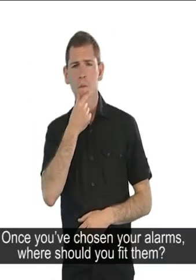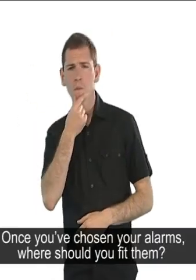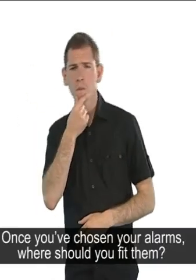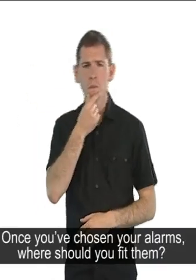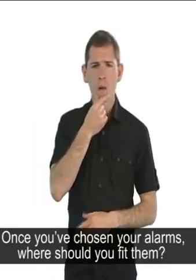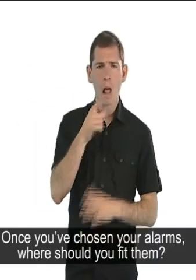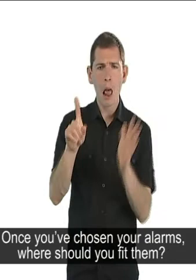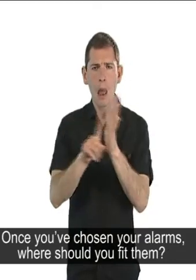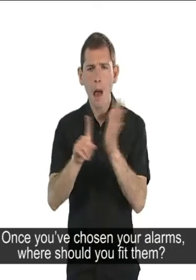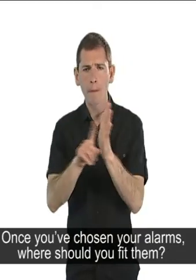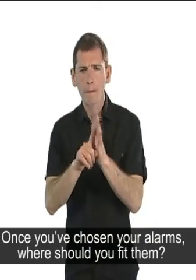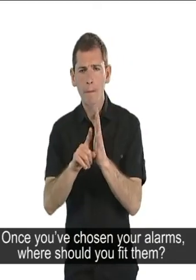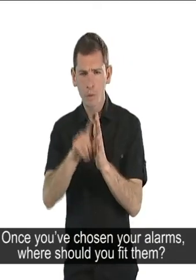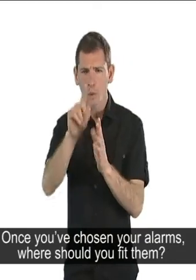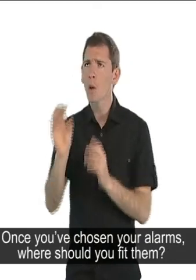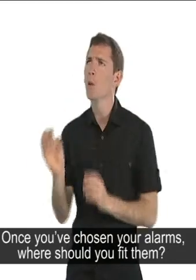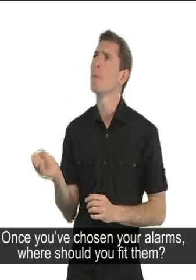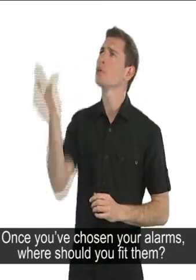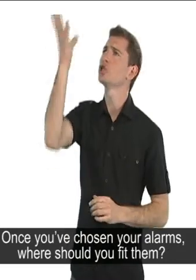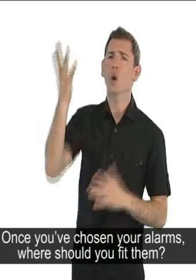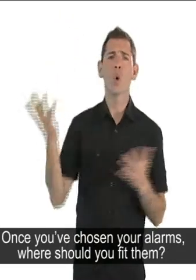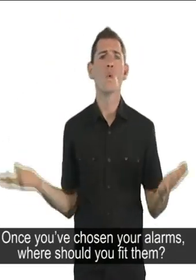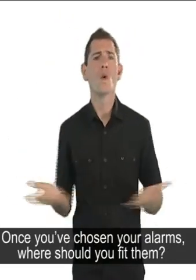Once you've chosen your alarms, where should you fit them?